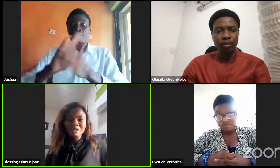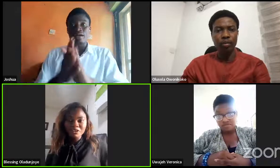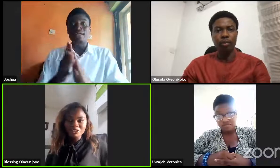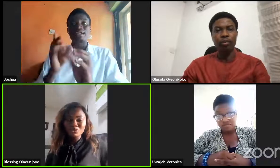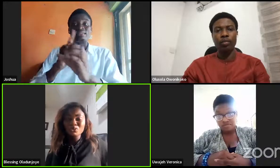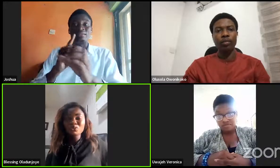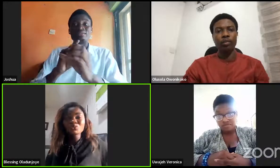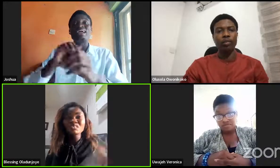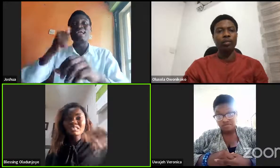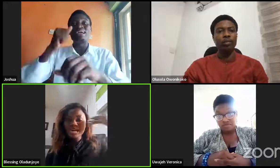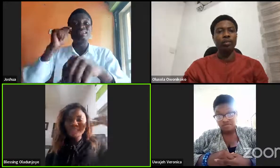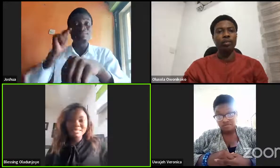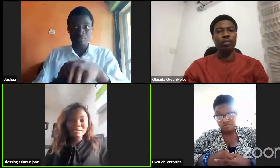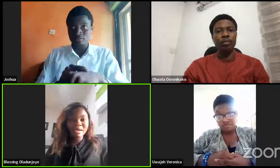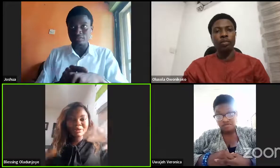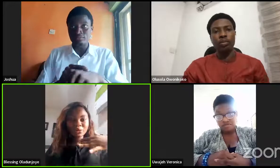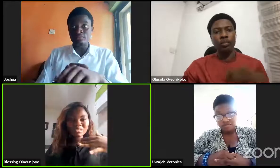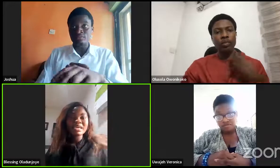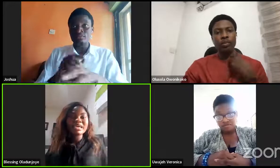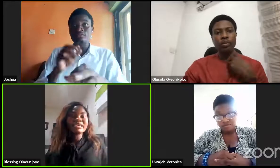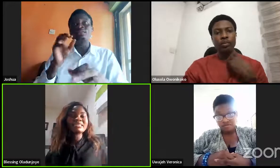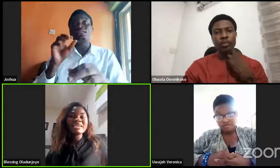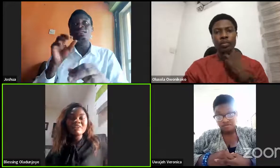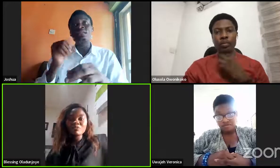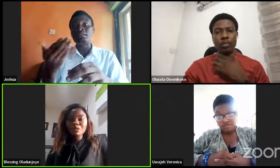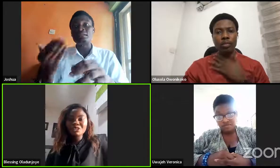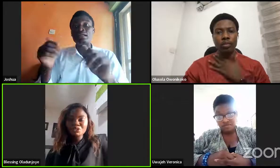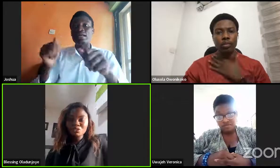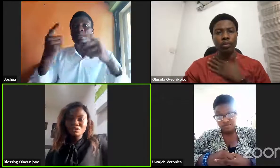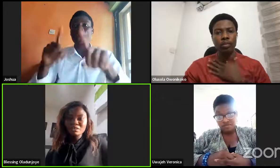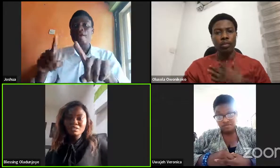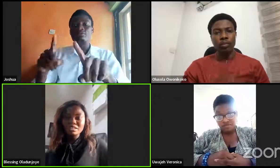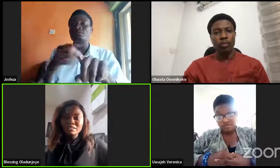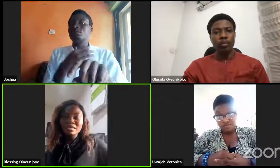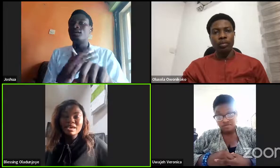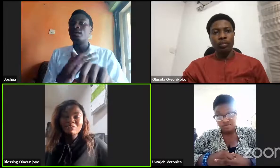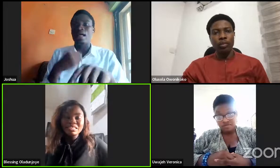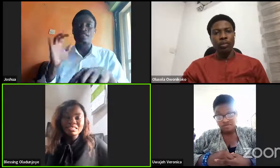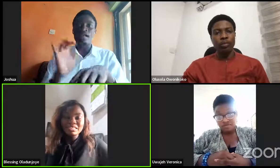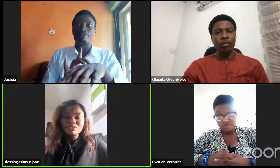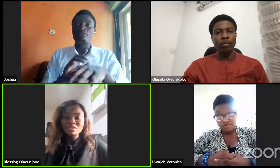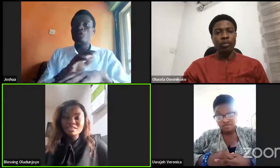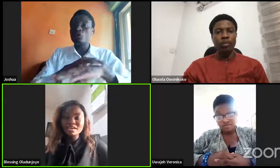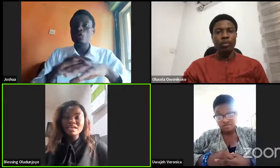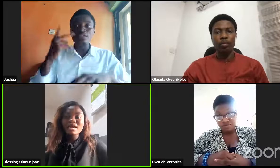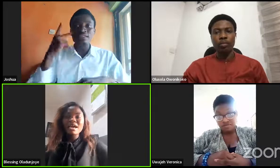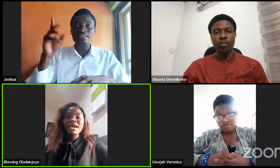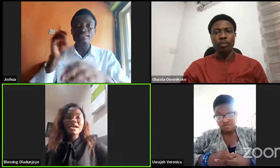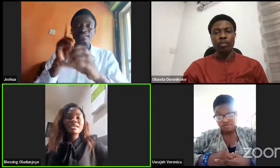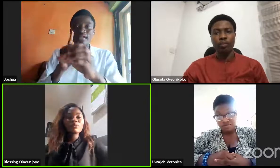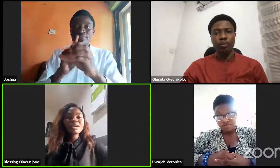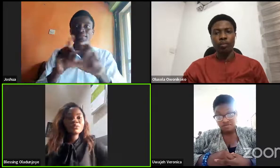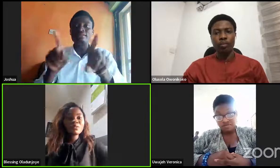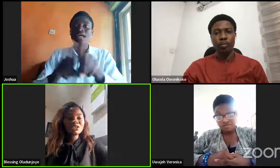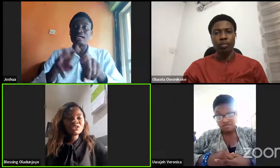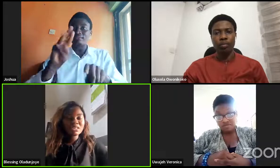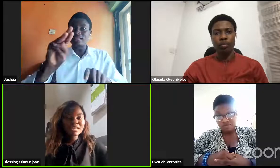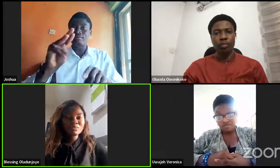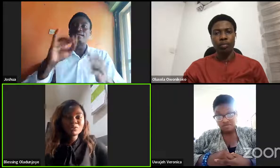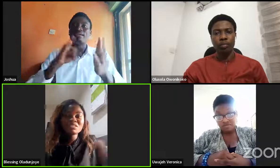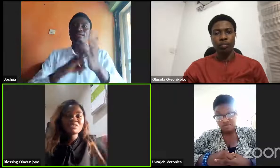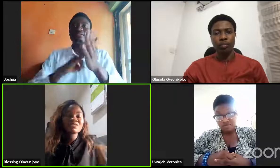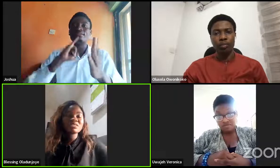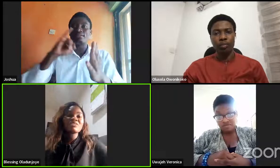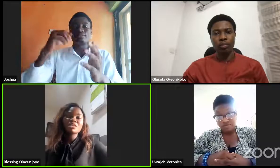it's going to affect you. So don't see it as them and us. It is everybody in it. Everybody's in it together. And I would like to mention